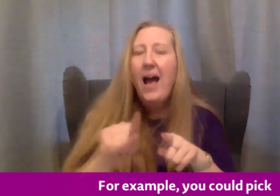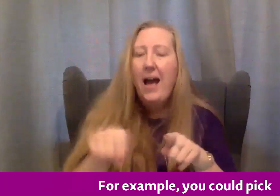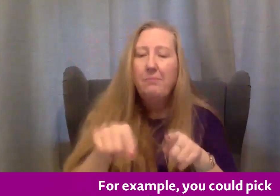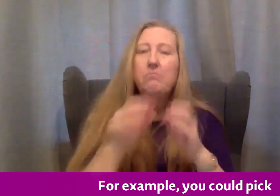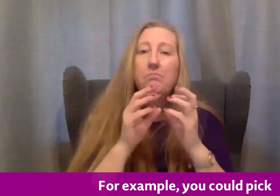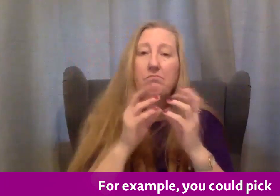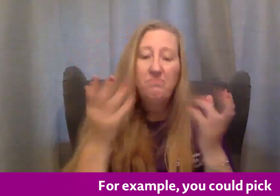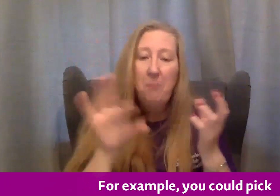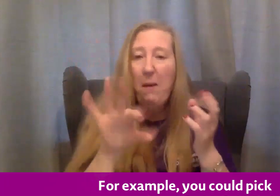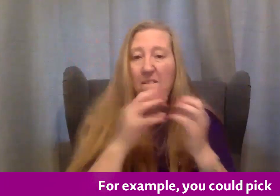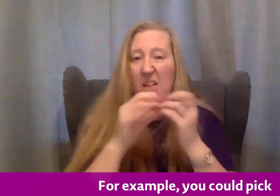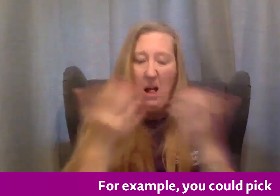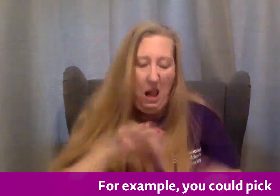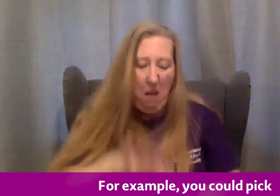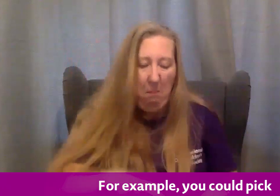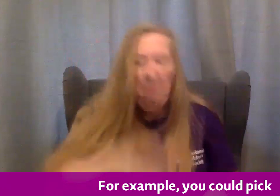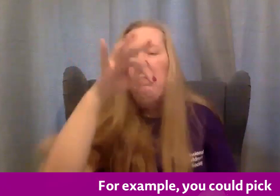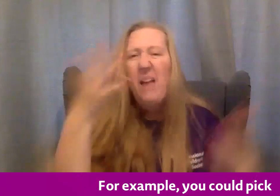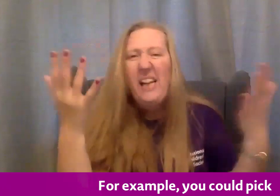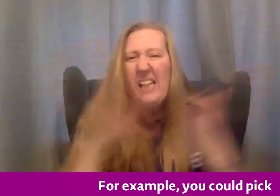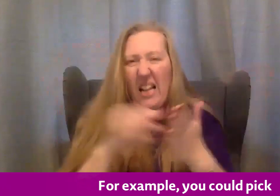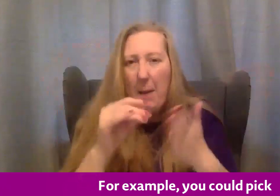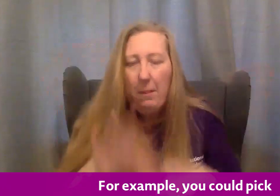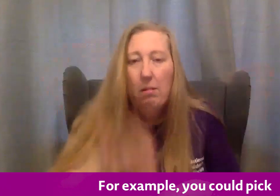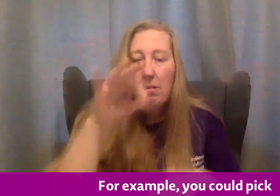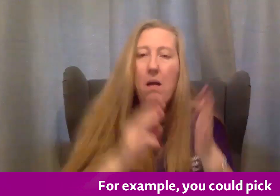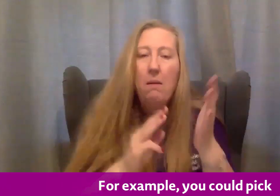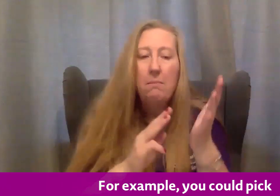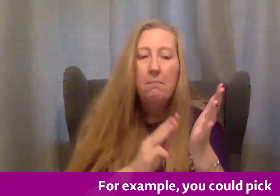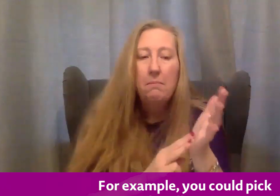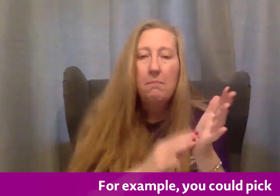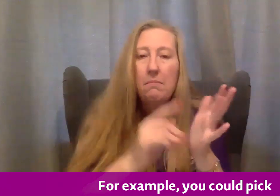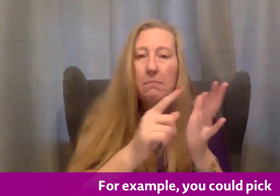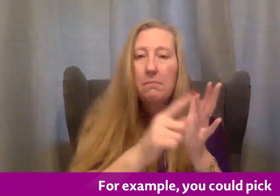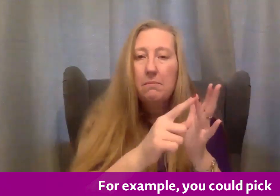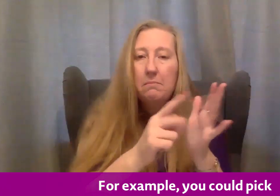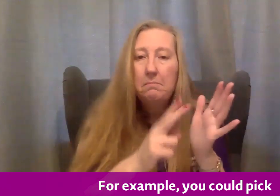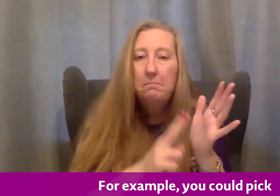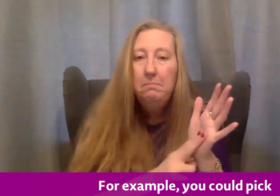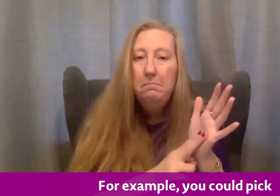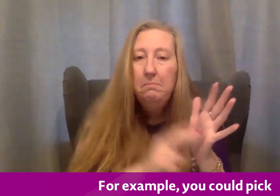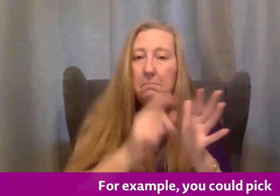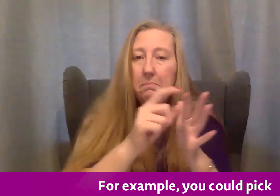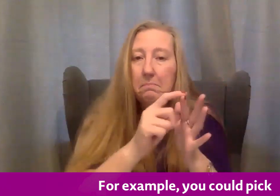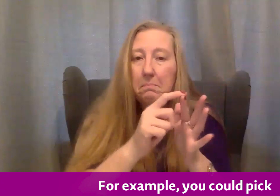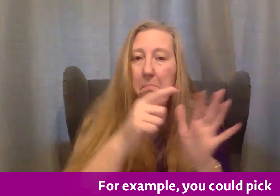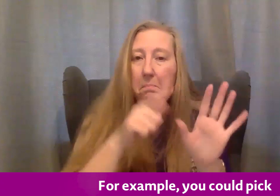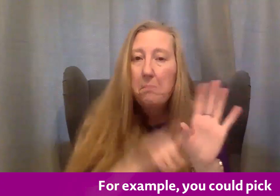For example. could pick one out and spell it. M. O. N. D.